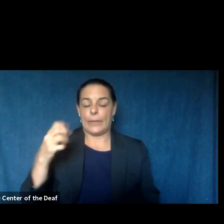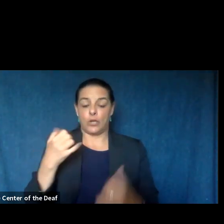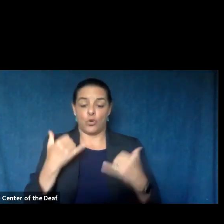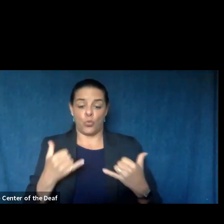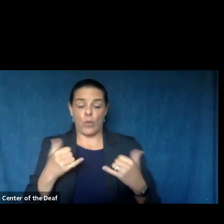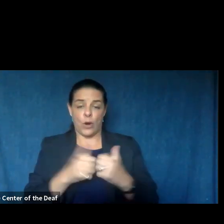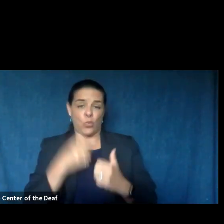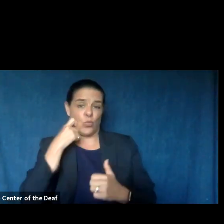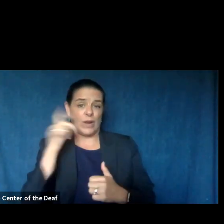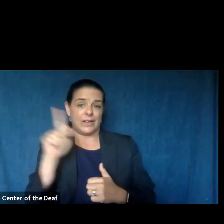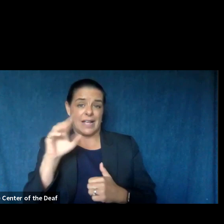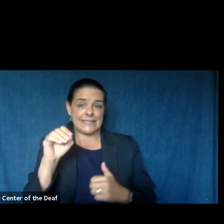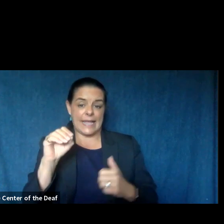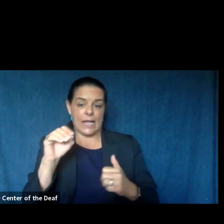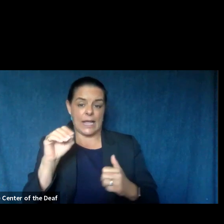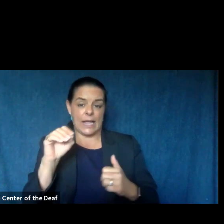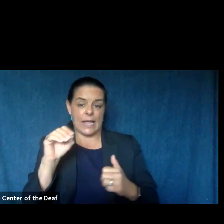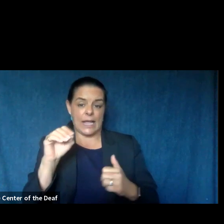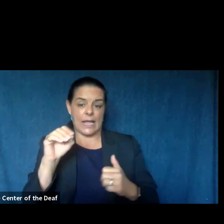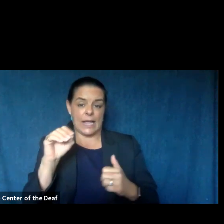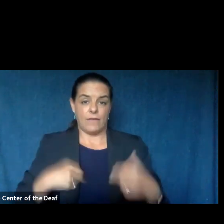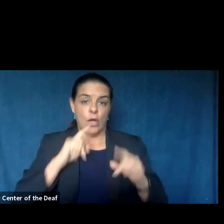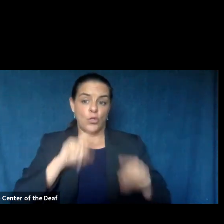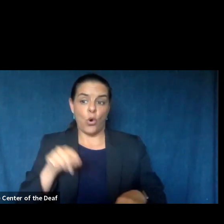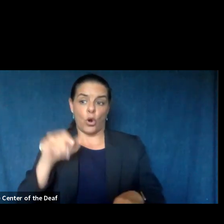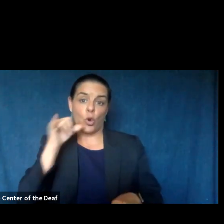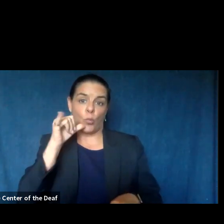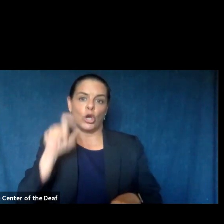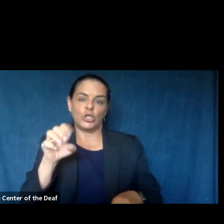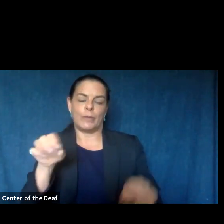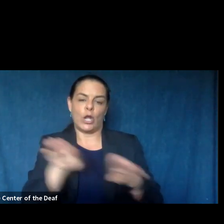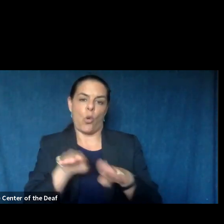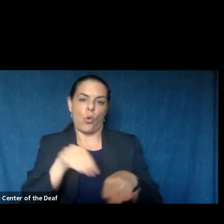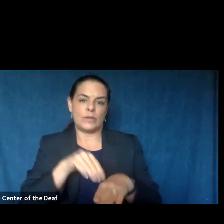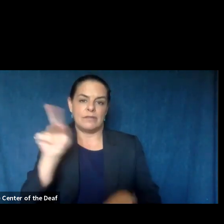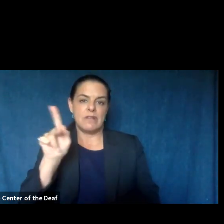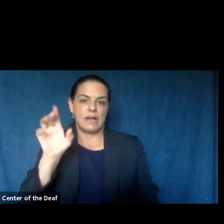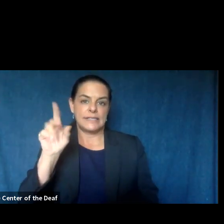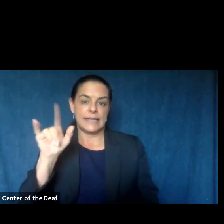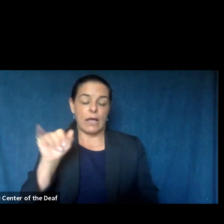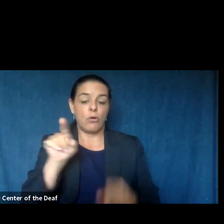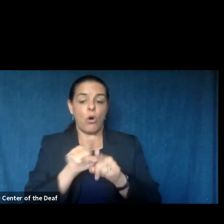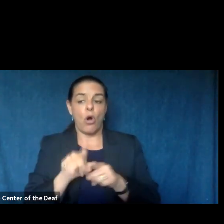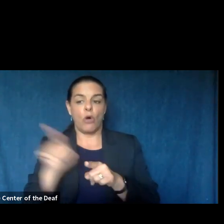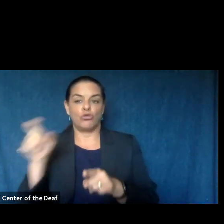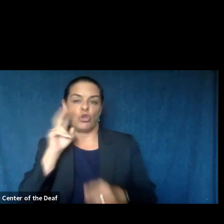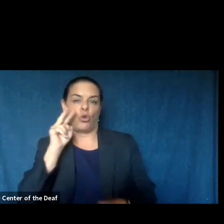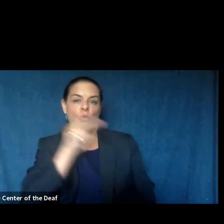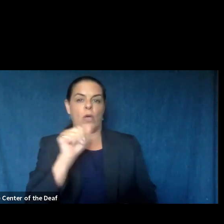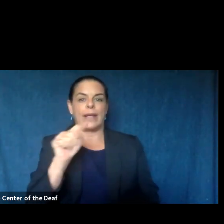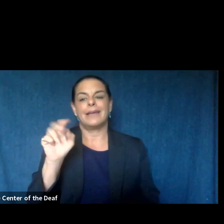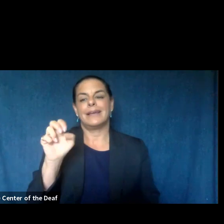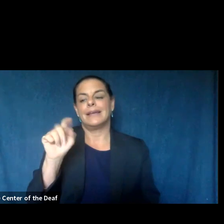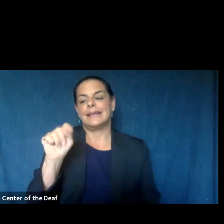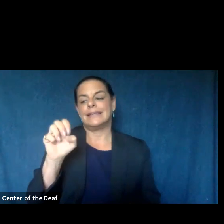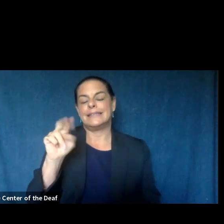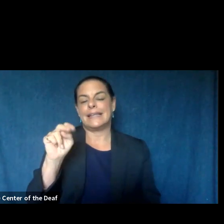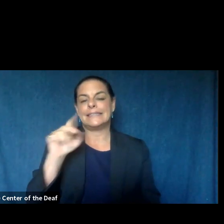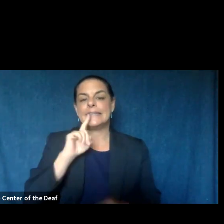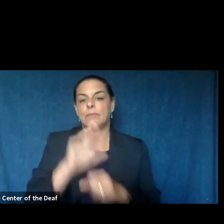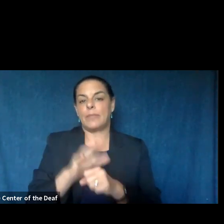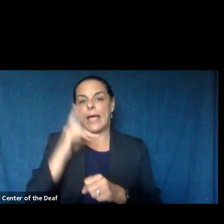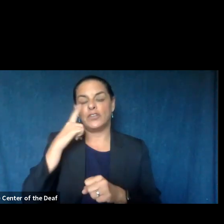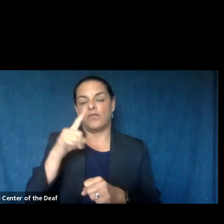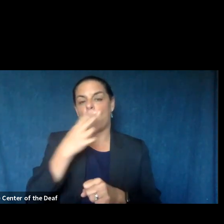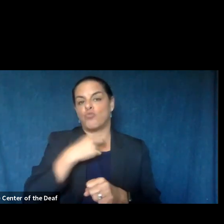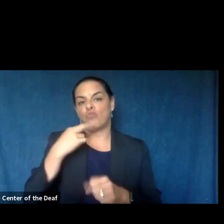Health order should be closed in Knox County. And then I would refer you to the Tennessee Pledge for the guidance for restaurants at this time. I